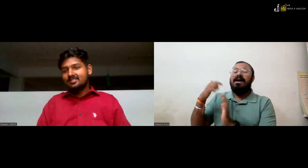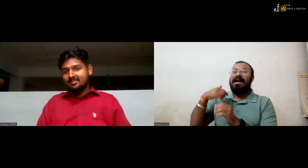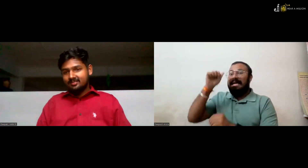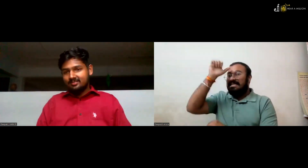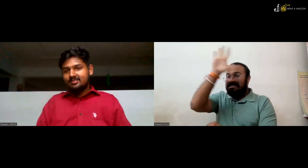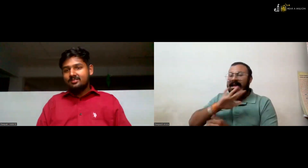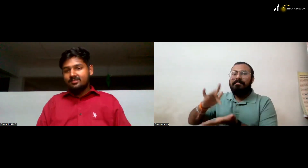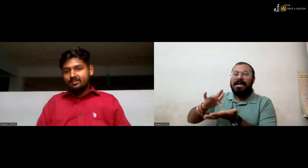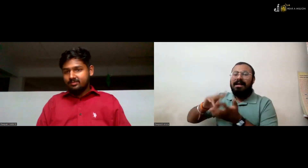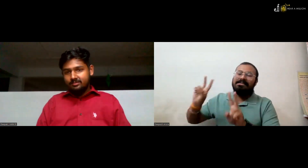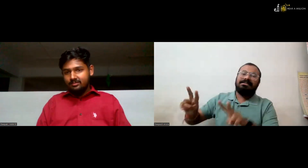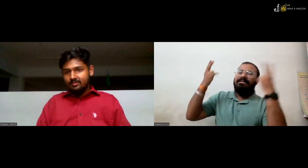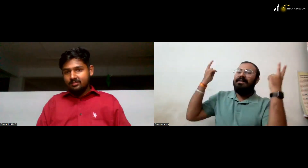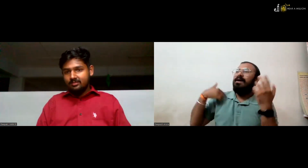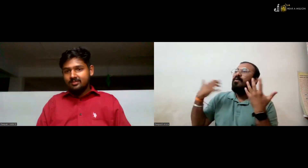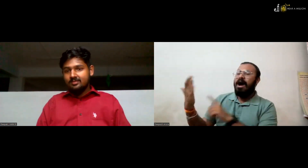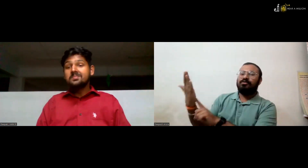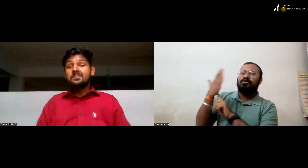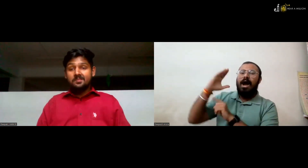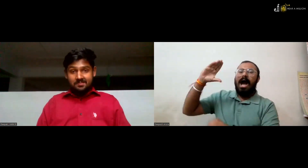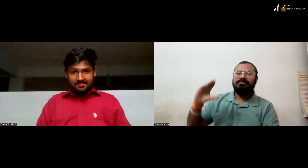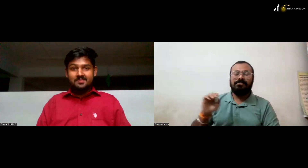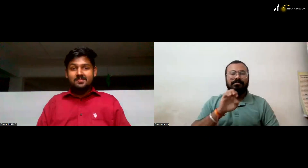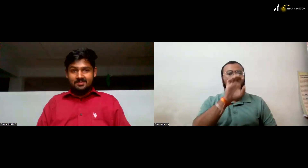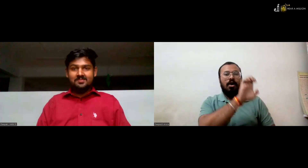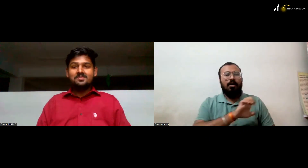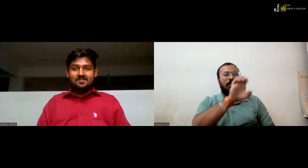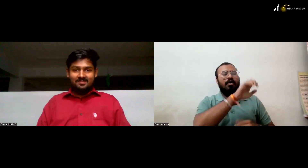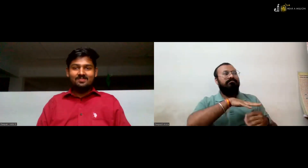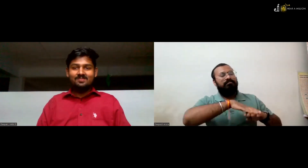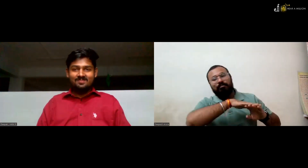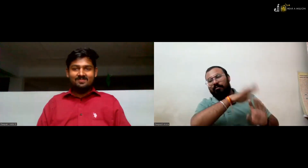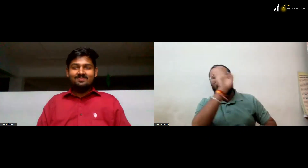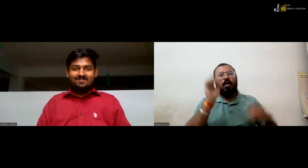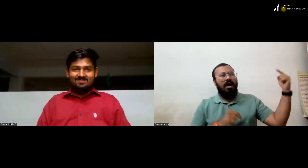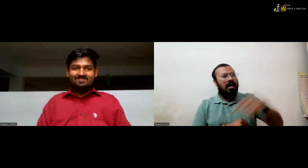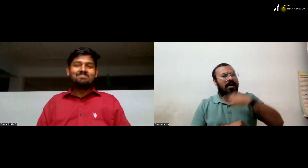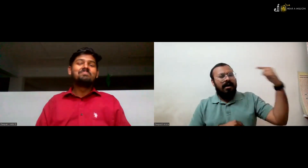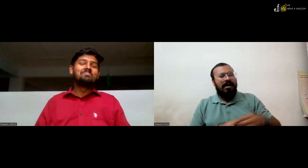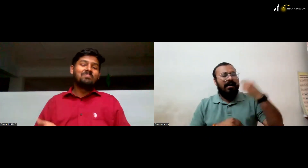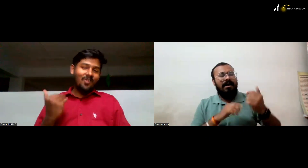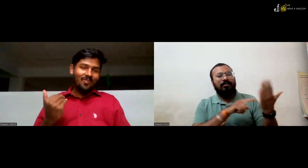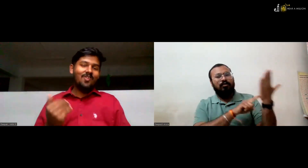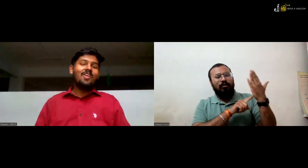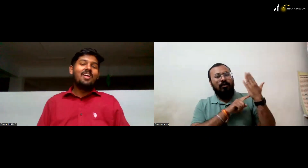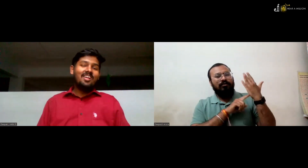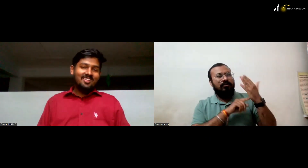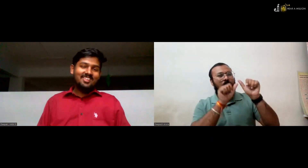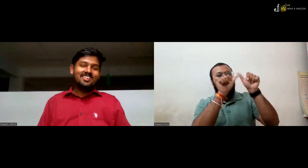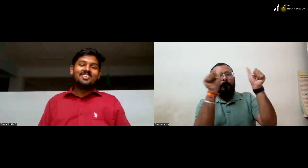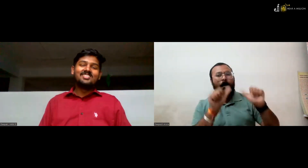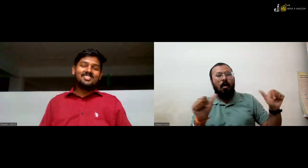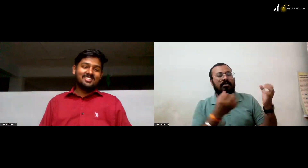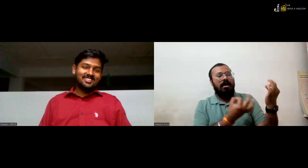models, or I need some travelers. I wanted to see them, but there were less amount of people. But in Europe, we can find